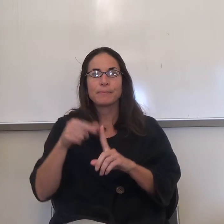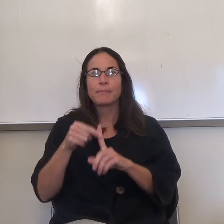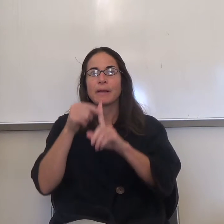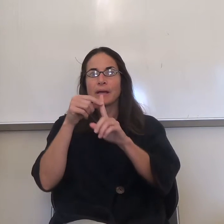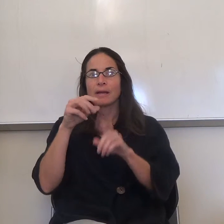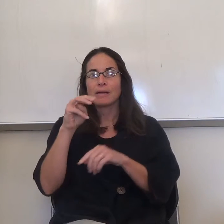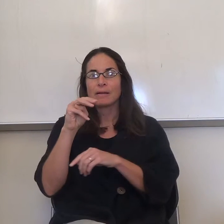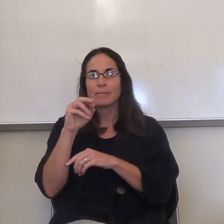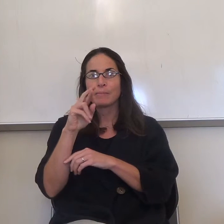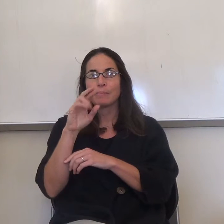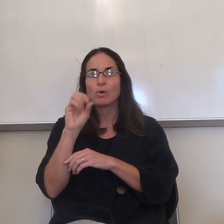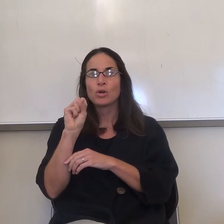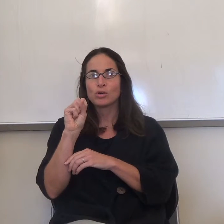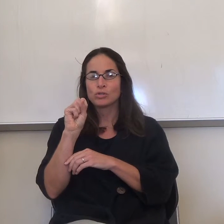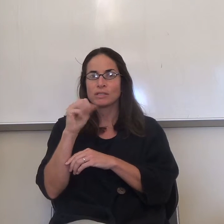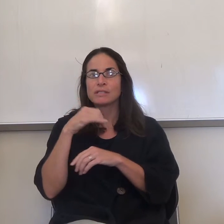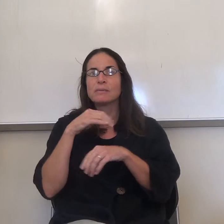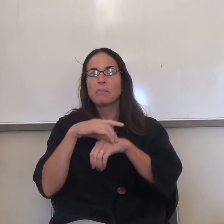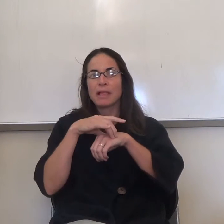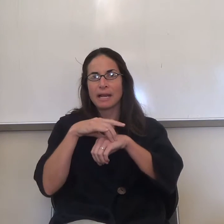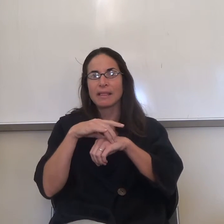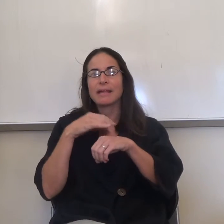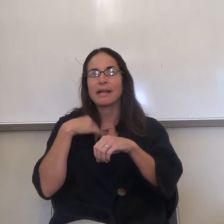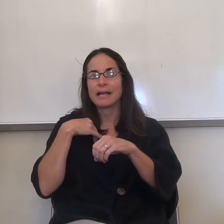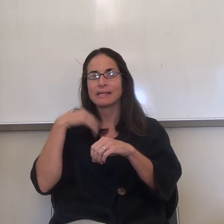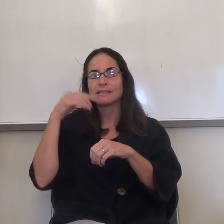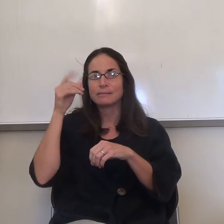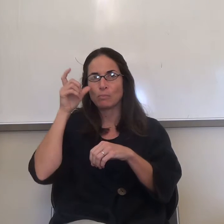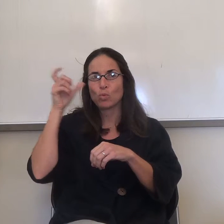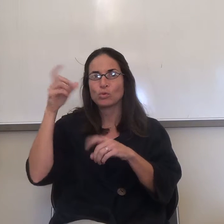has moons. Yeah. So it starts off by